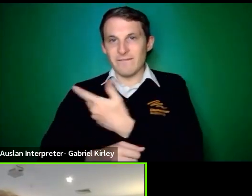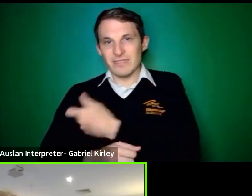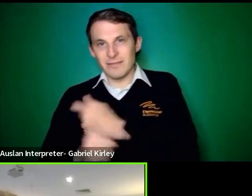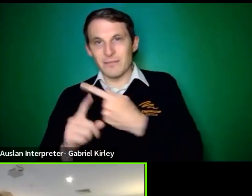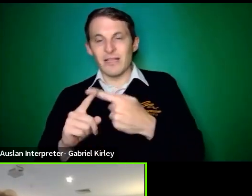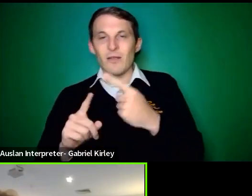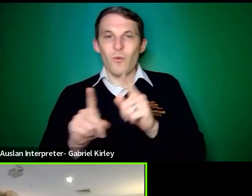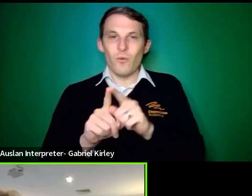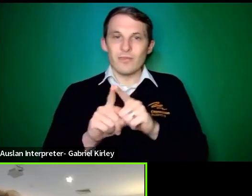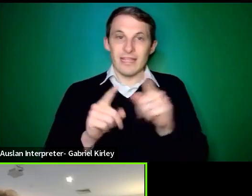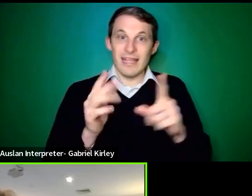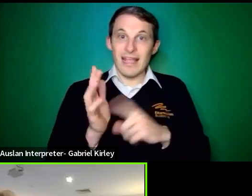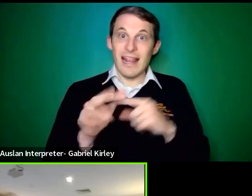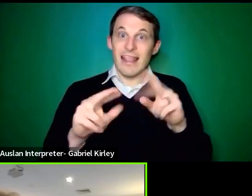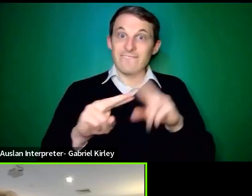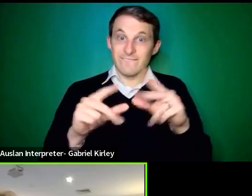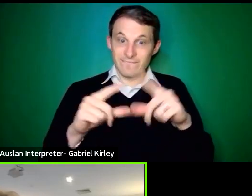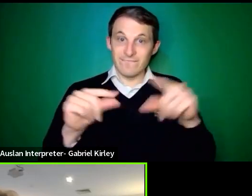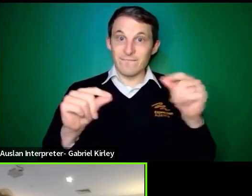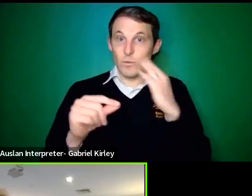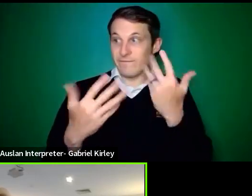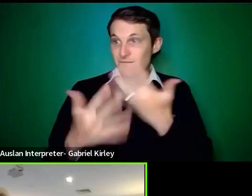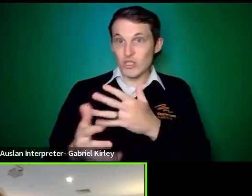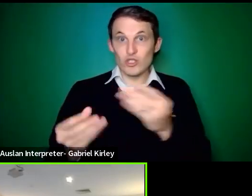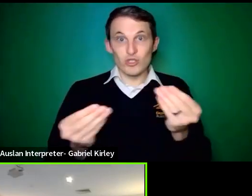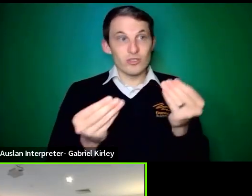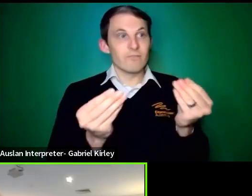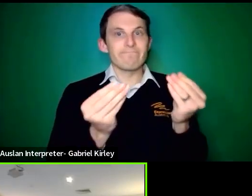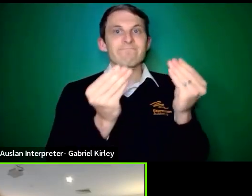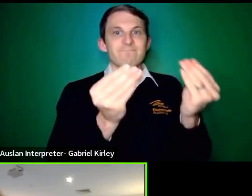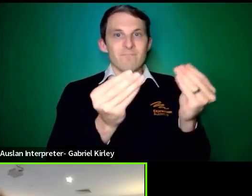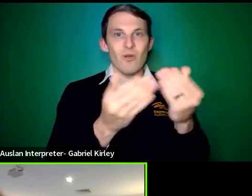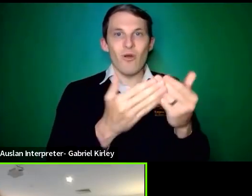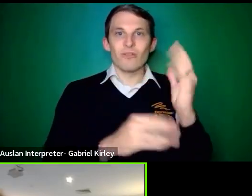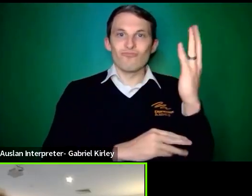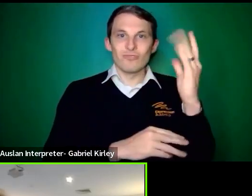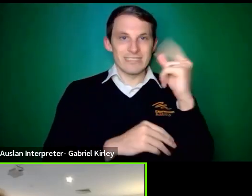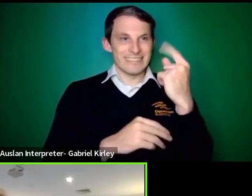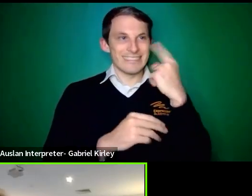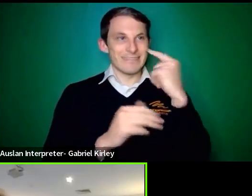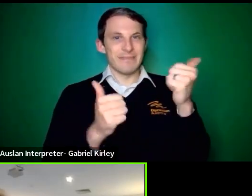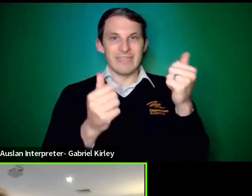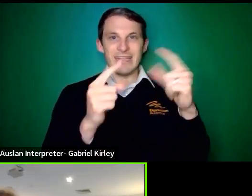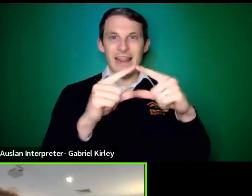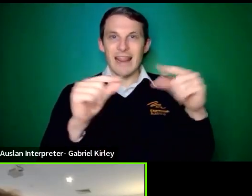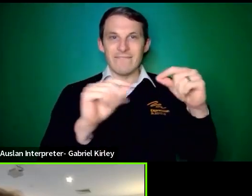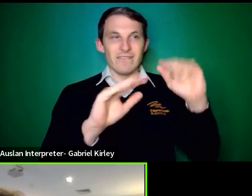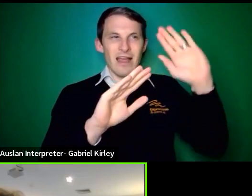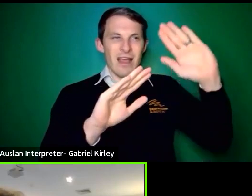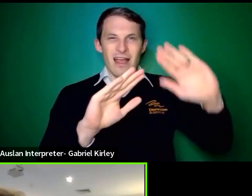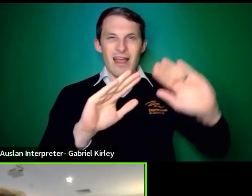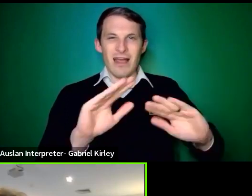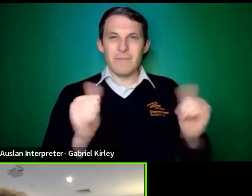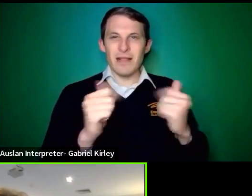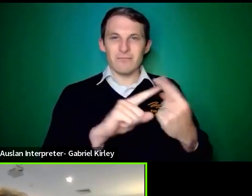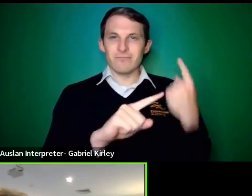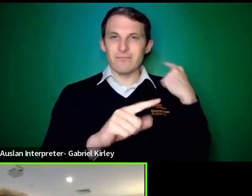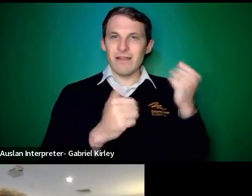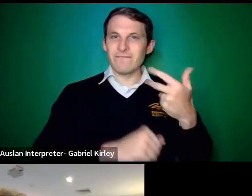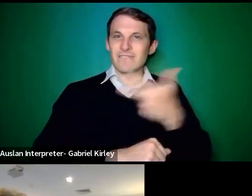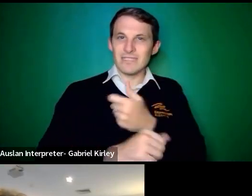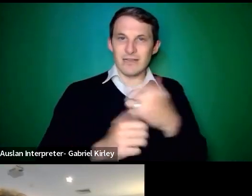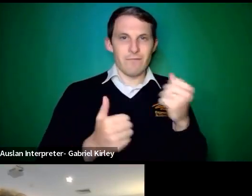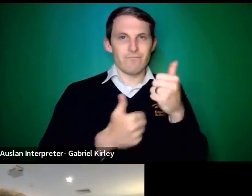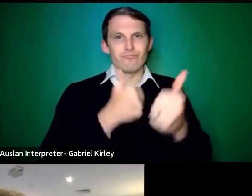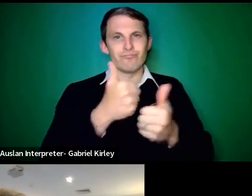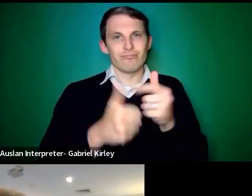place that leaf that they've been given on a tree where they can actually see all the other children that have had their vaccines, and it's been really well received. Can